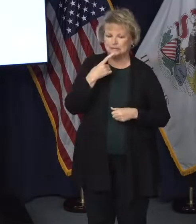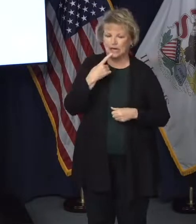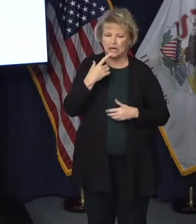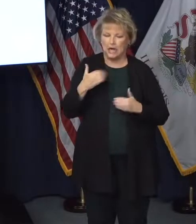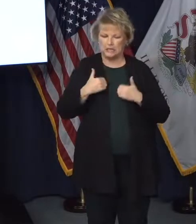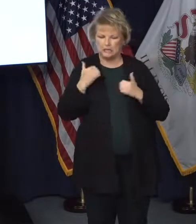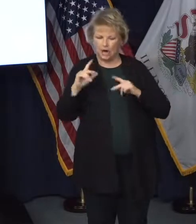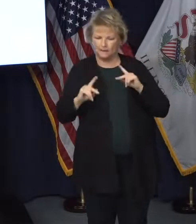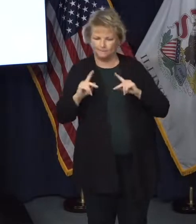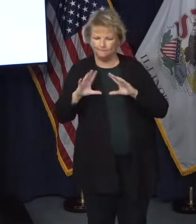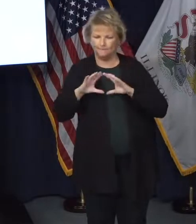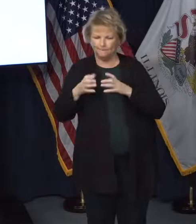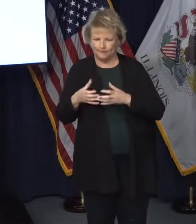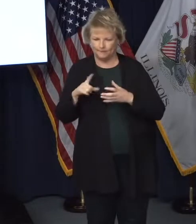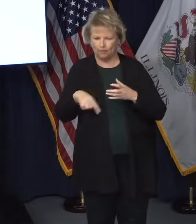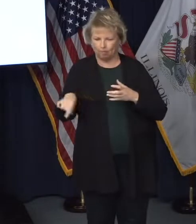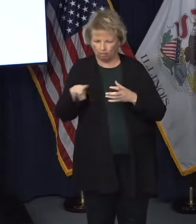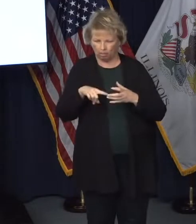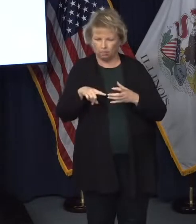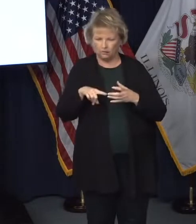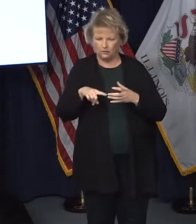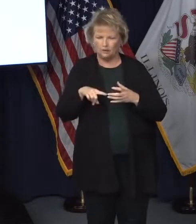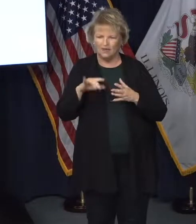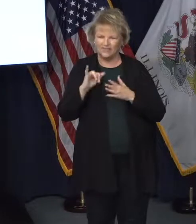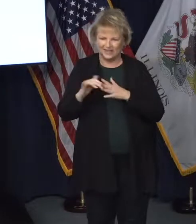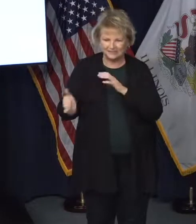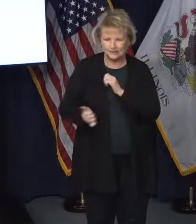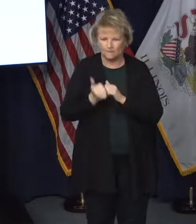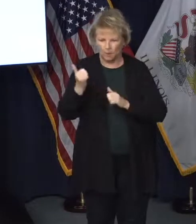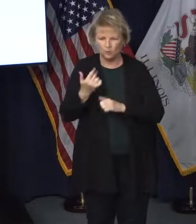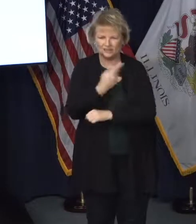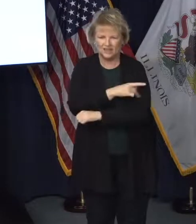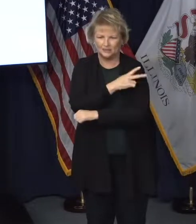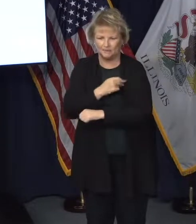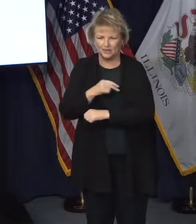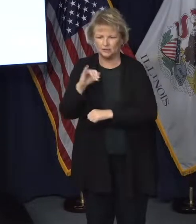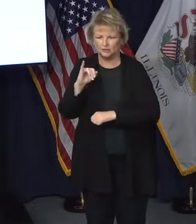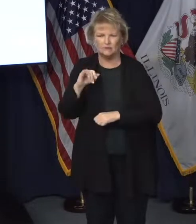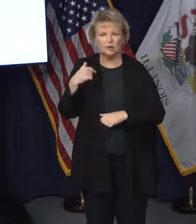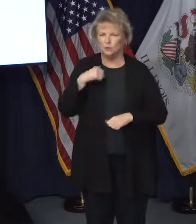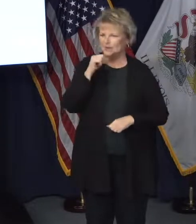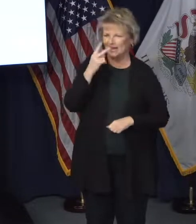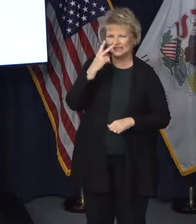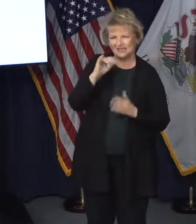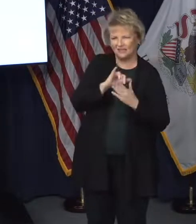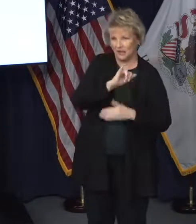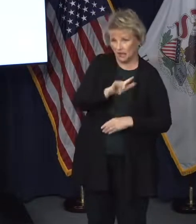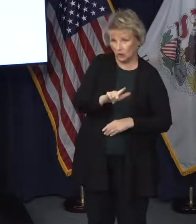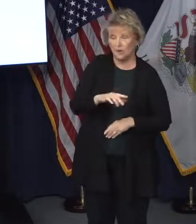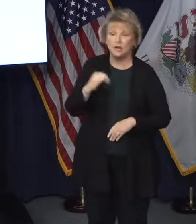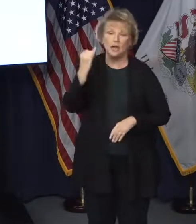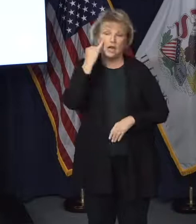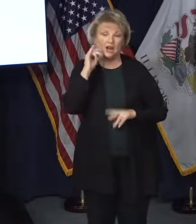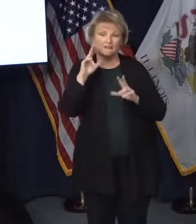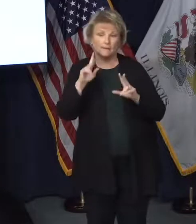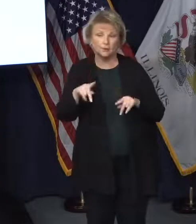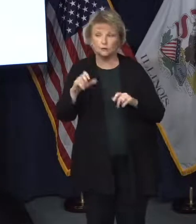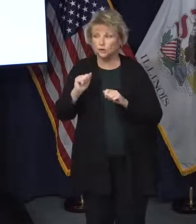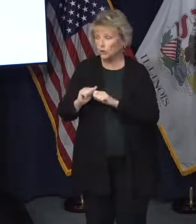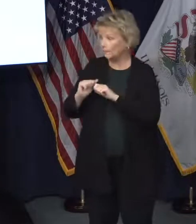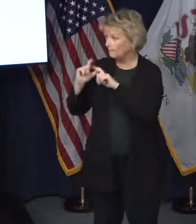the younger population is Right, that's what I'm the asking, bulk if of that's the the case patients. here. That's not something we've seen. No, And actually, if yeah. somebody could pull up